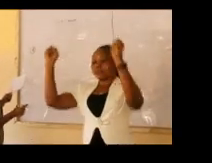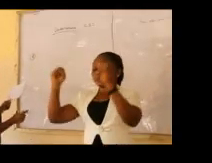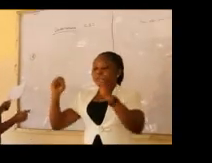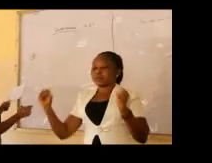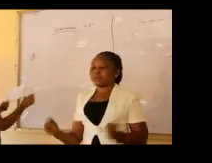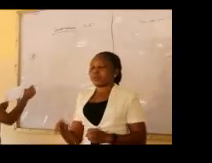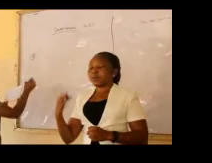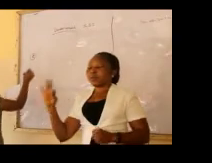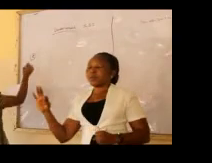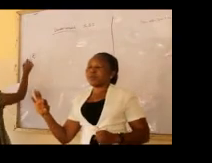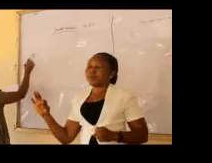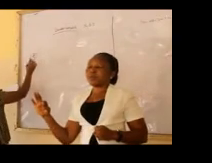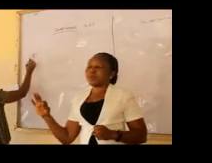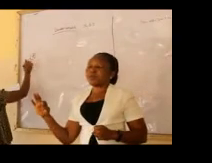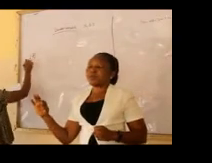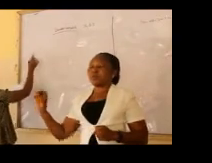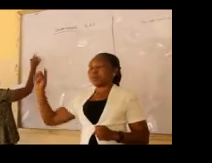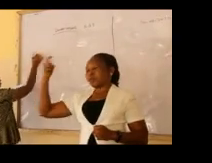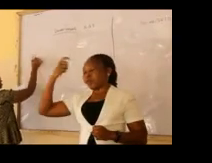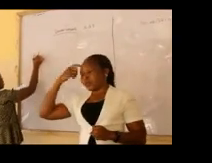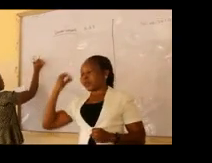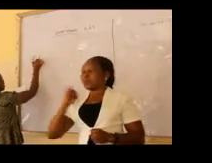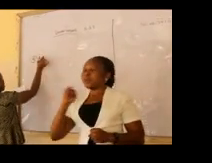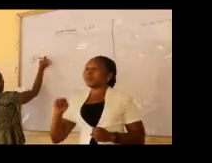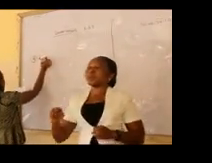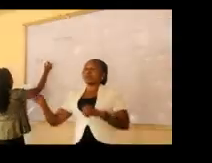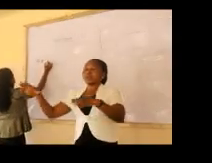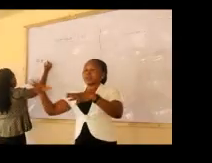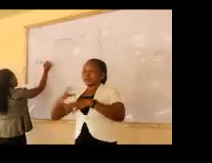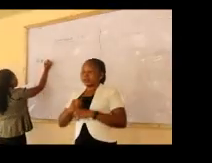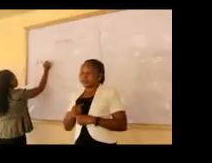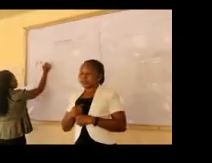is adopted in a state with dash. A